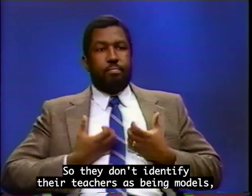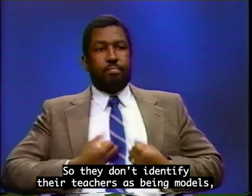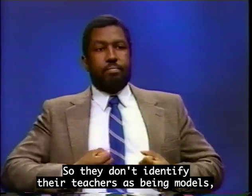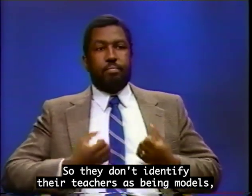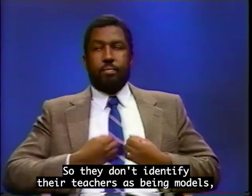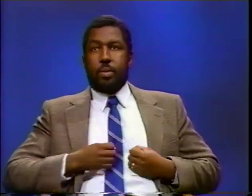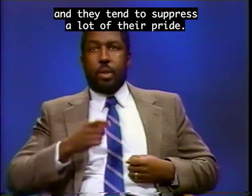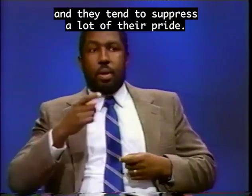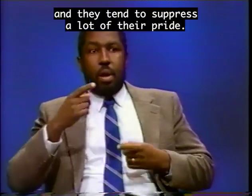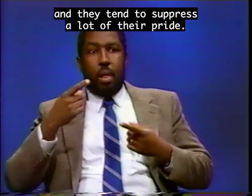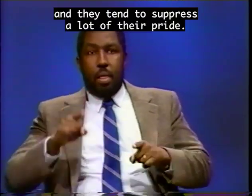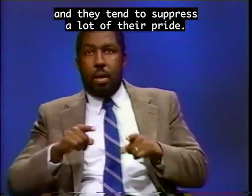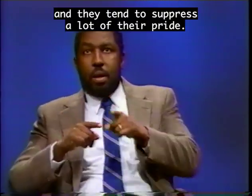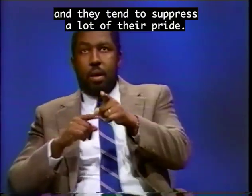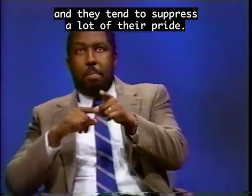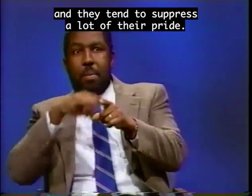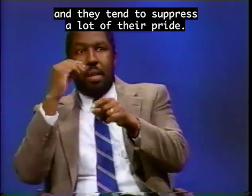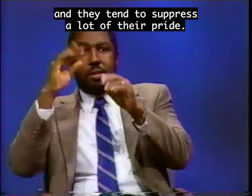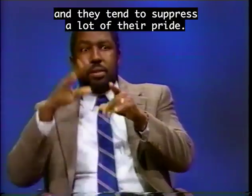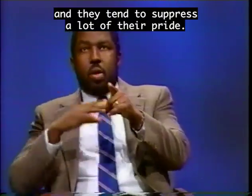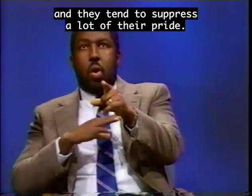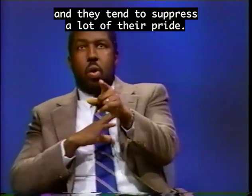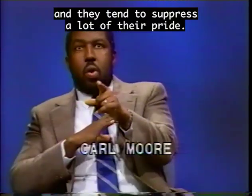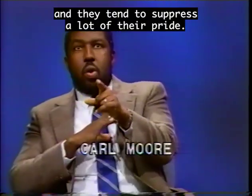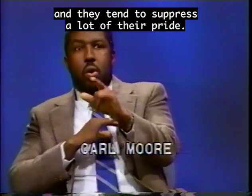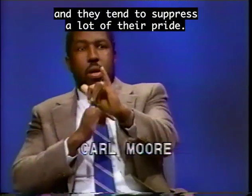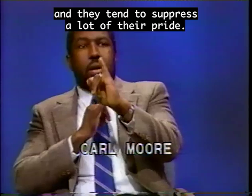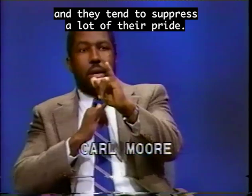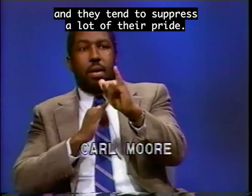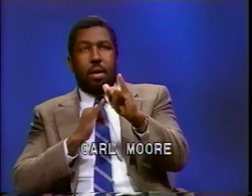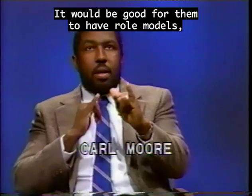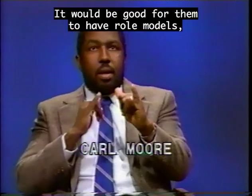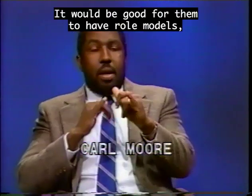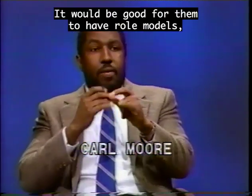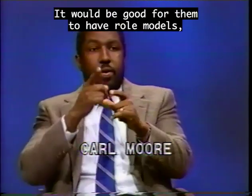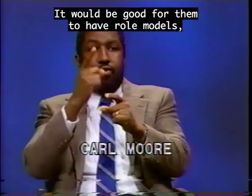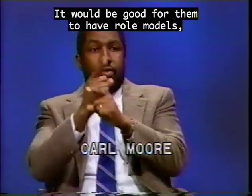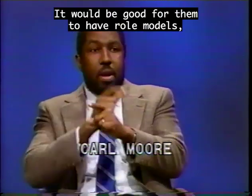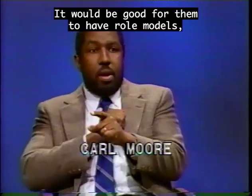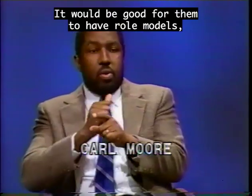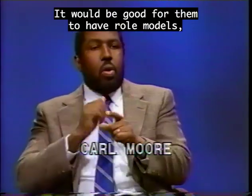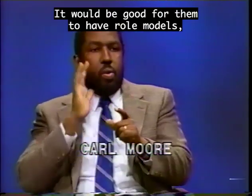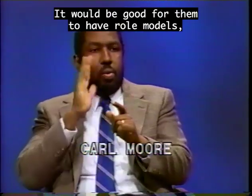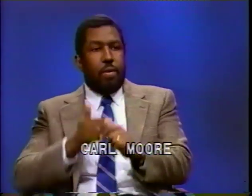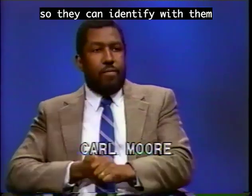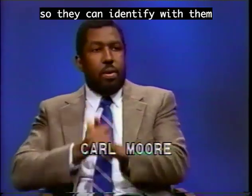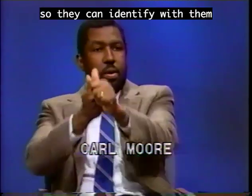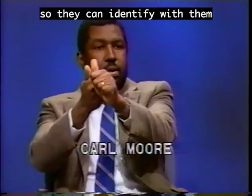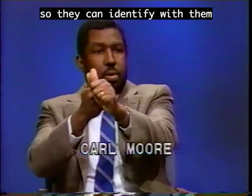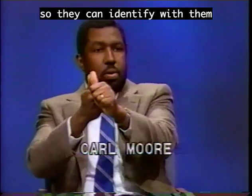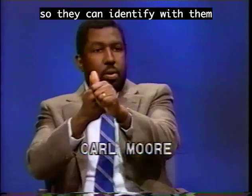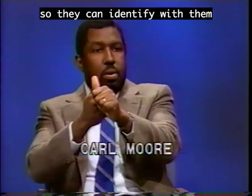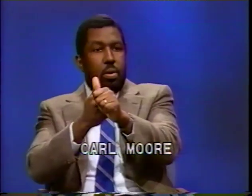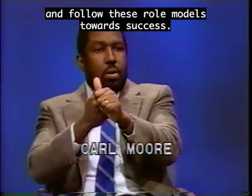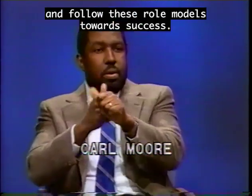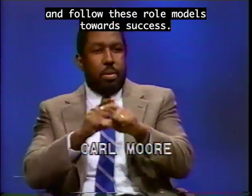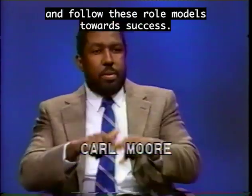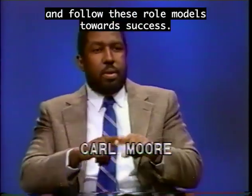models, and they tend to suppress a lot of their pride. It would be good for them to have role models so they could identify with them and follow these